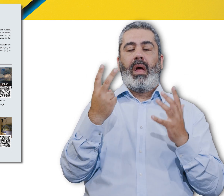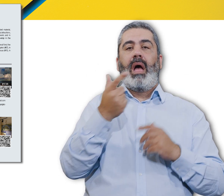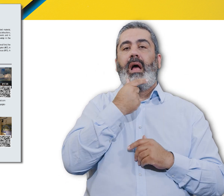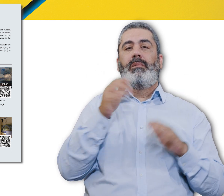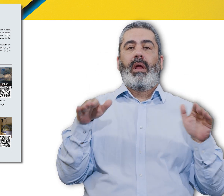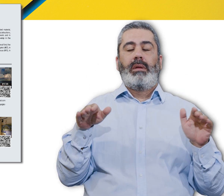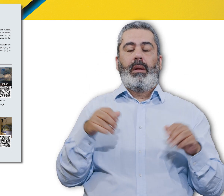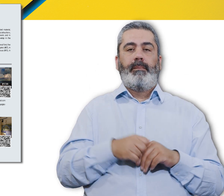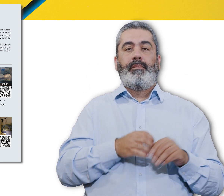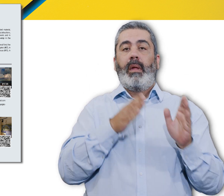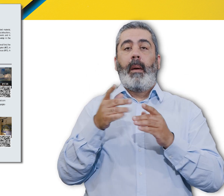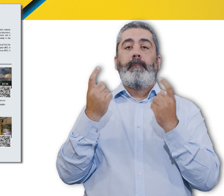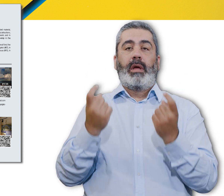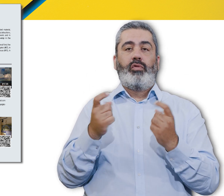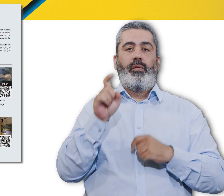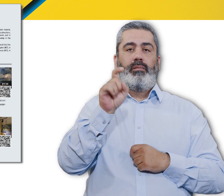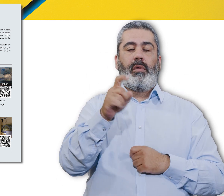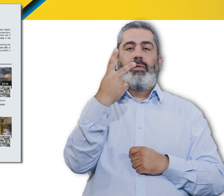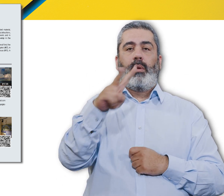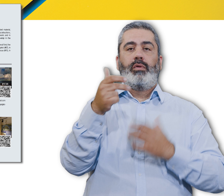87,563. Email